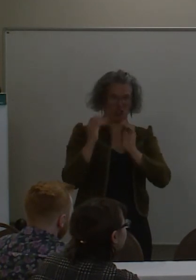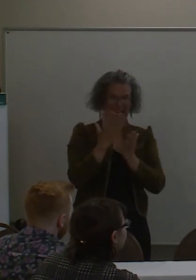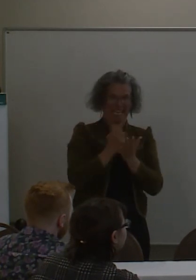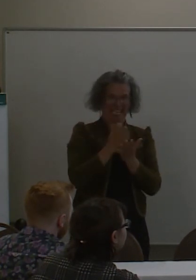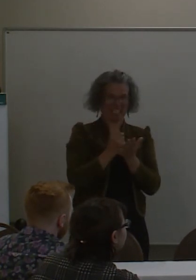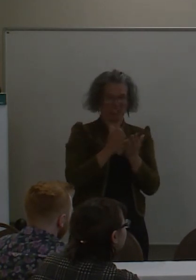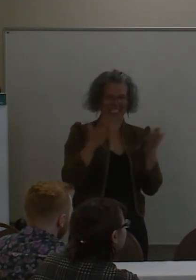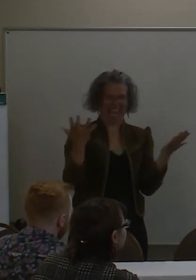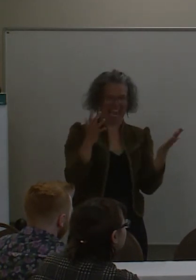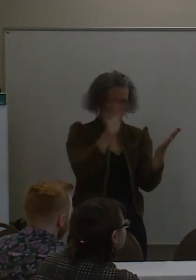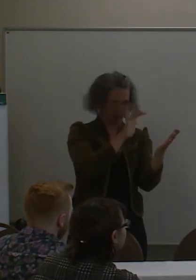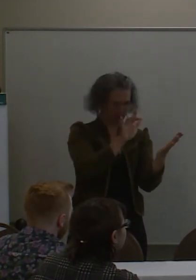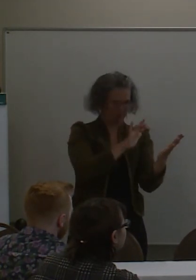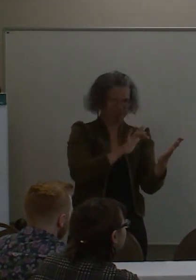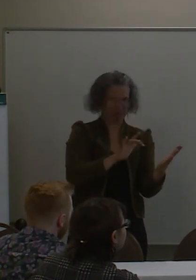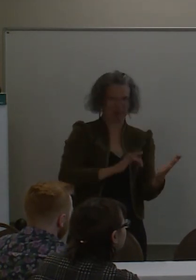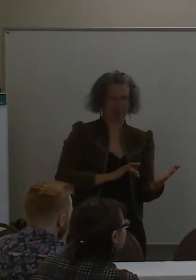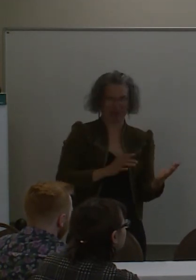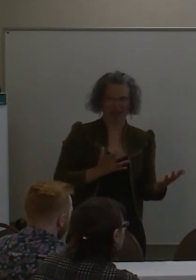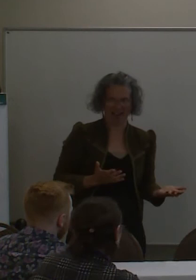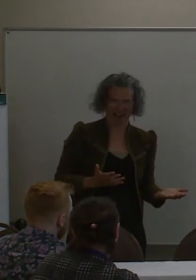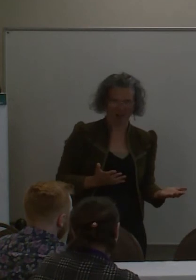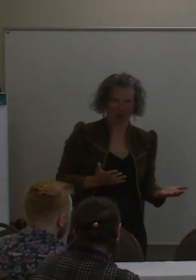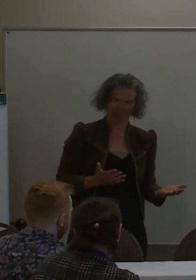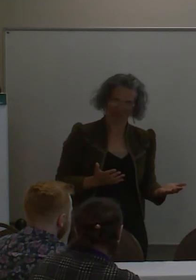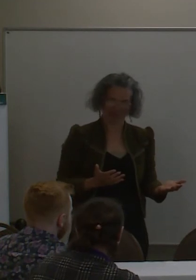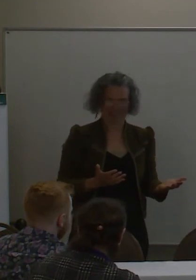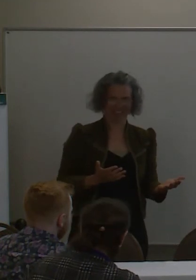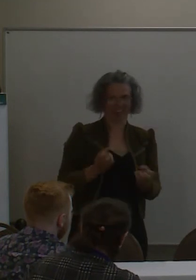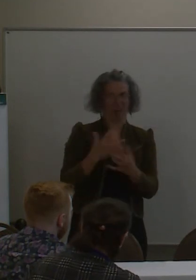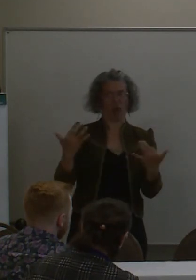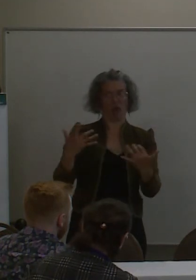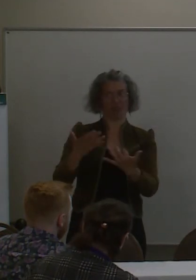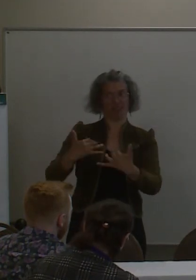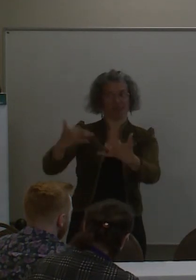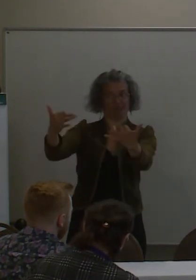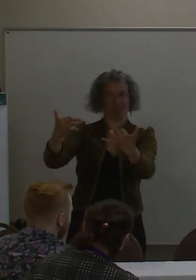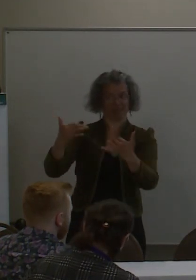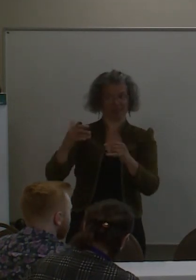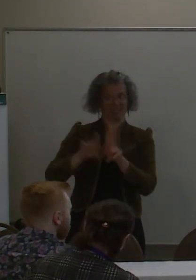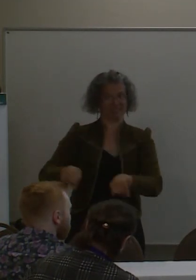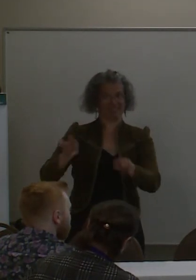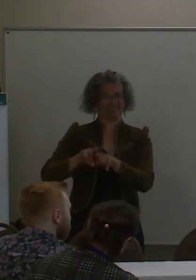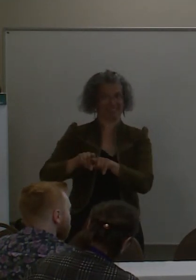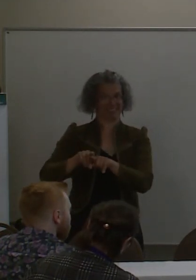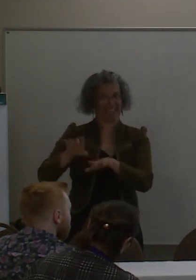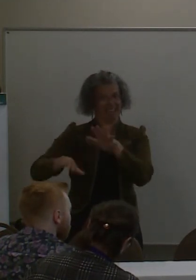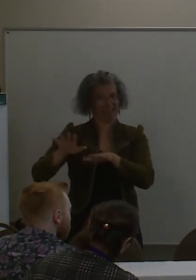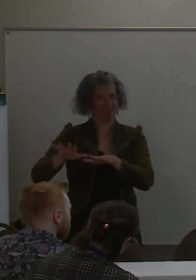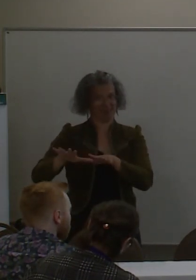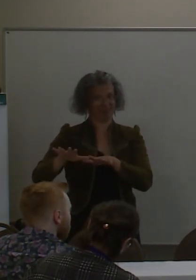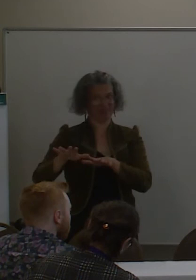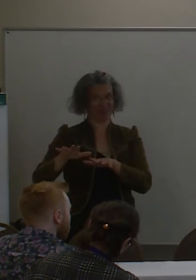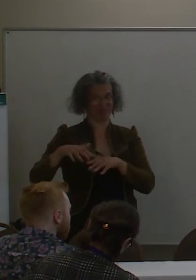lot of people in this room are making them right now, and it is a cross-sector thing. So we're all coming from different